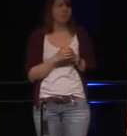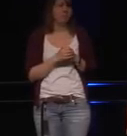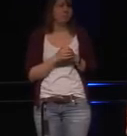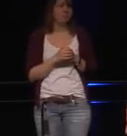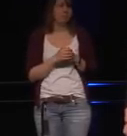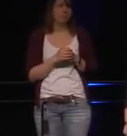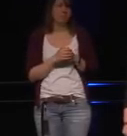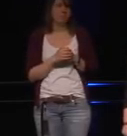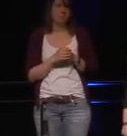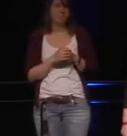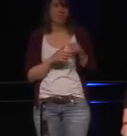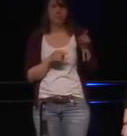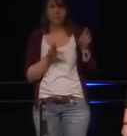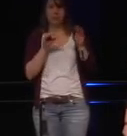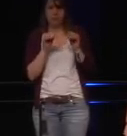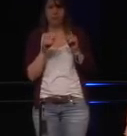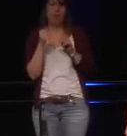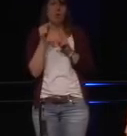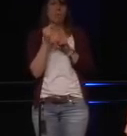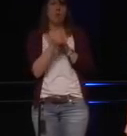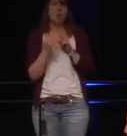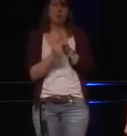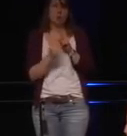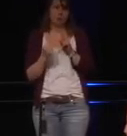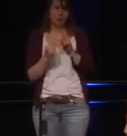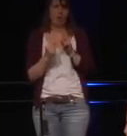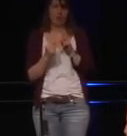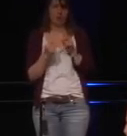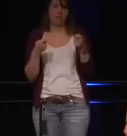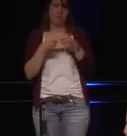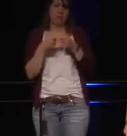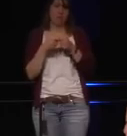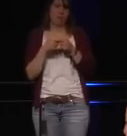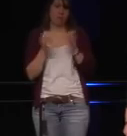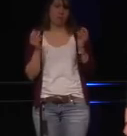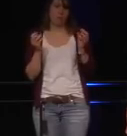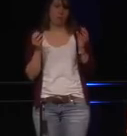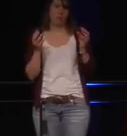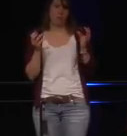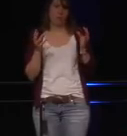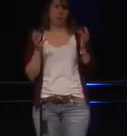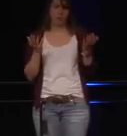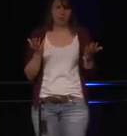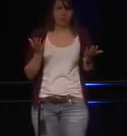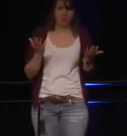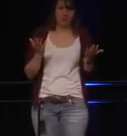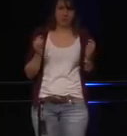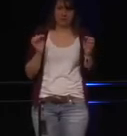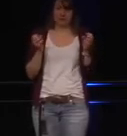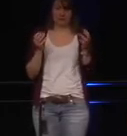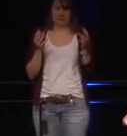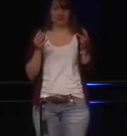And actually, what was the problem with the toys? also with this,